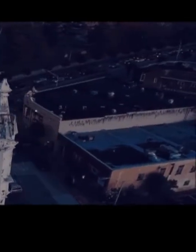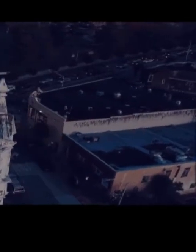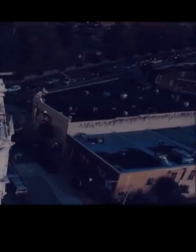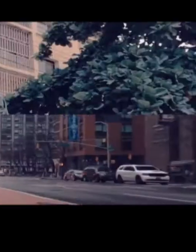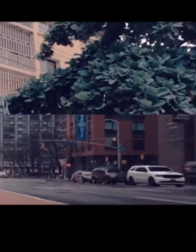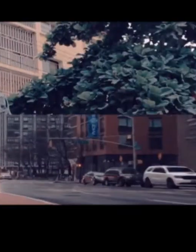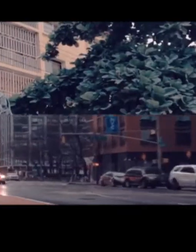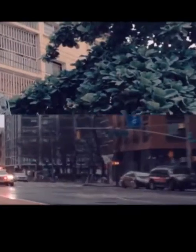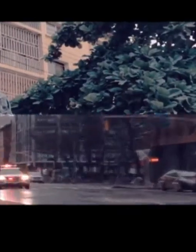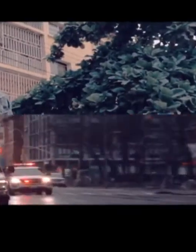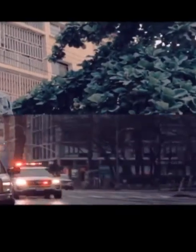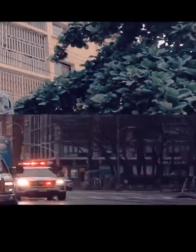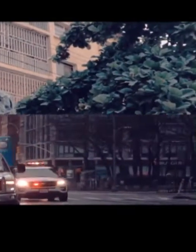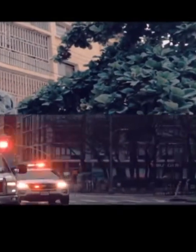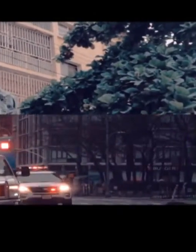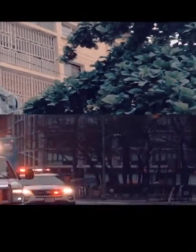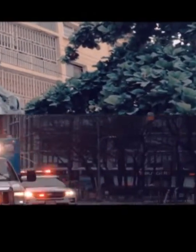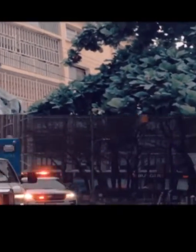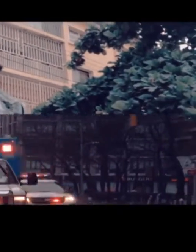Star Show Entertainment.